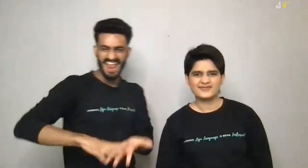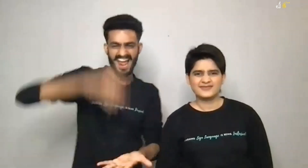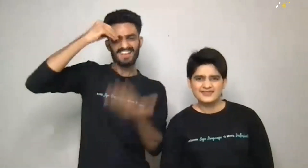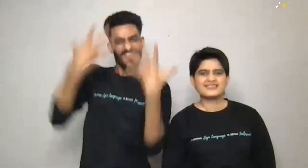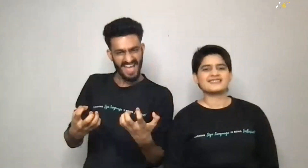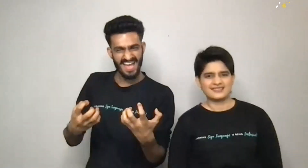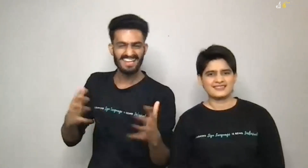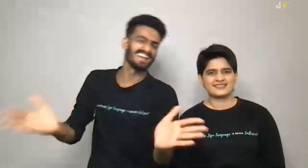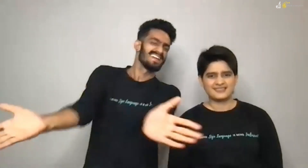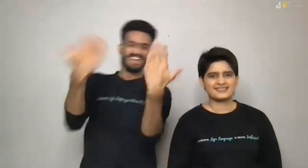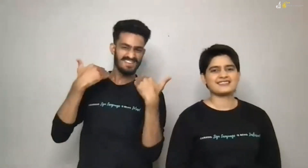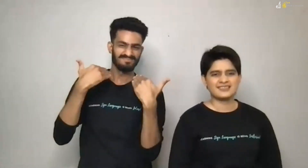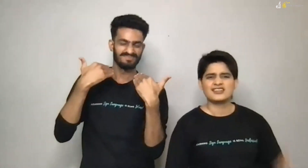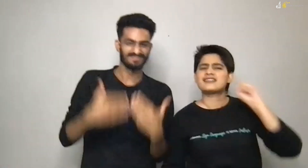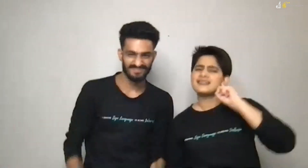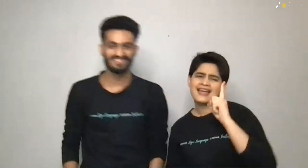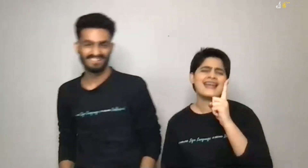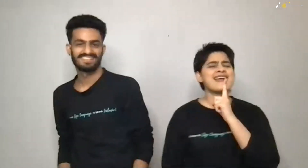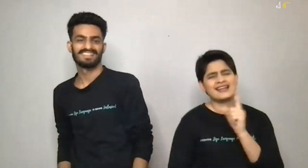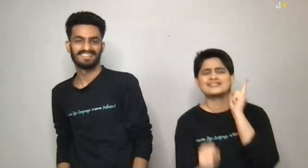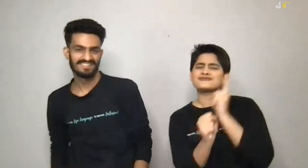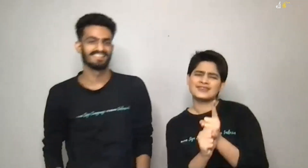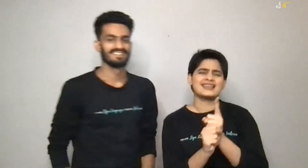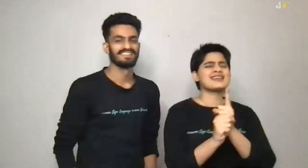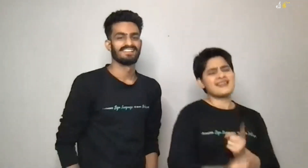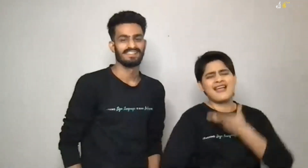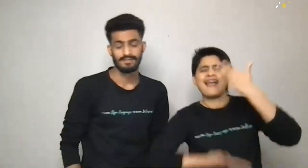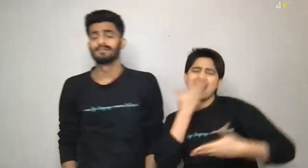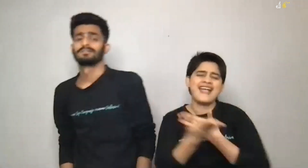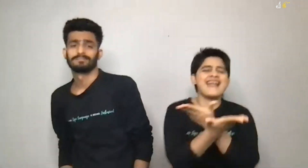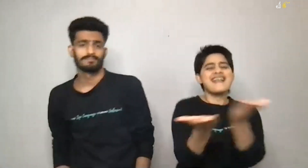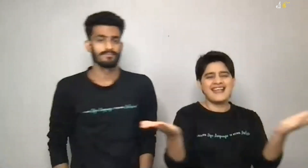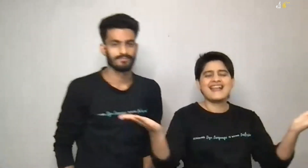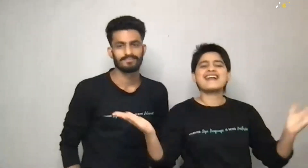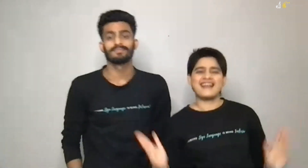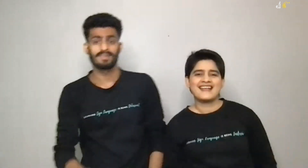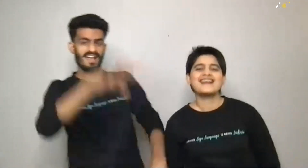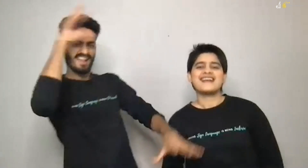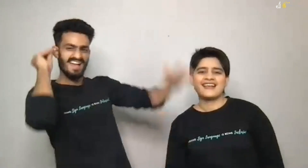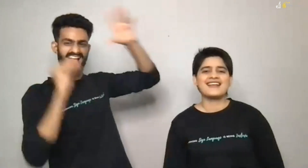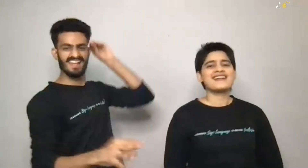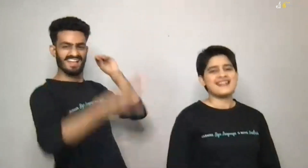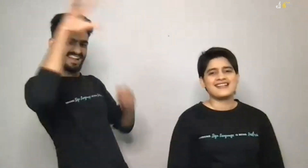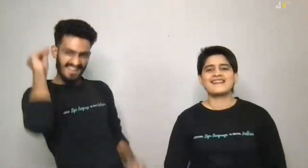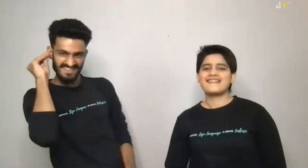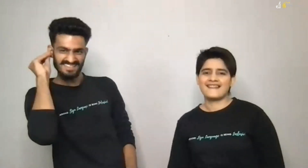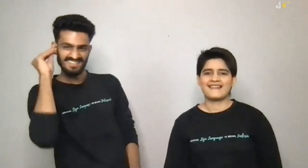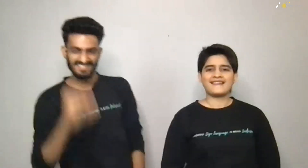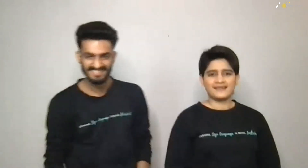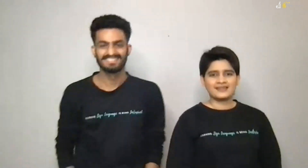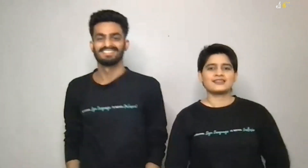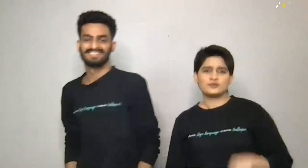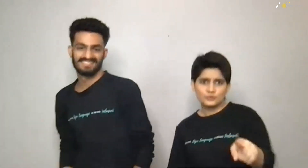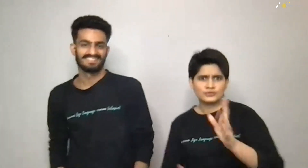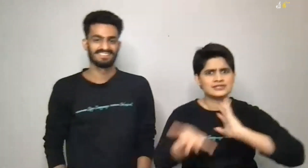You sign. You want to learn sign language? Then Deaf teachers can teach you sign language.